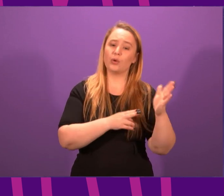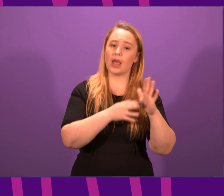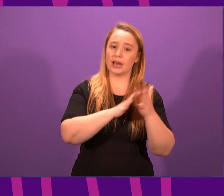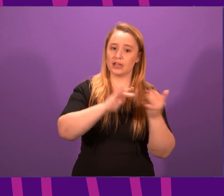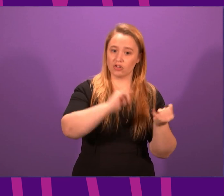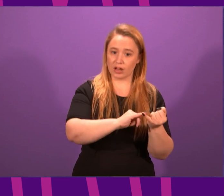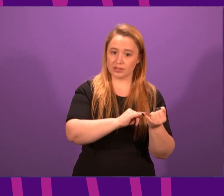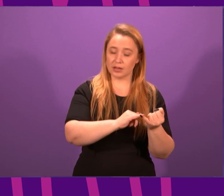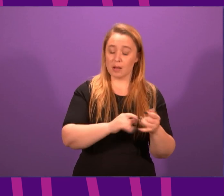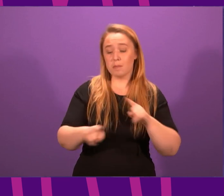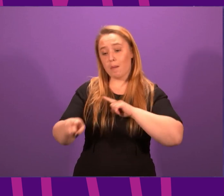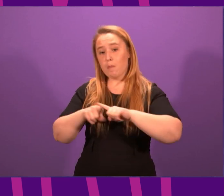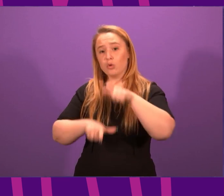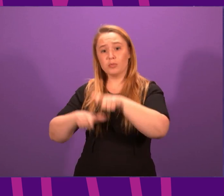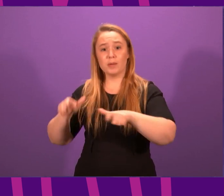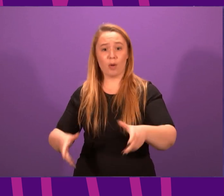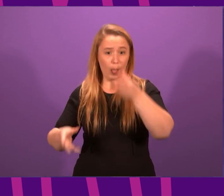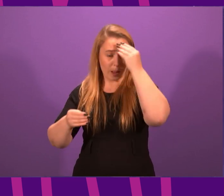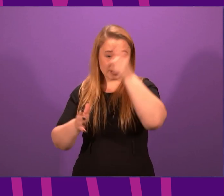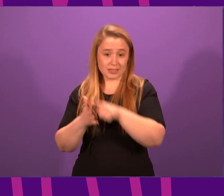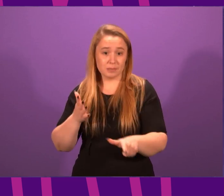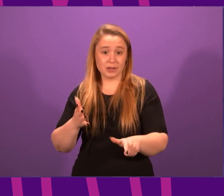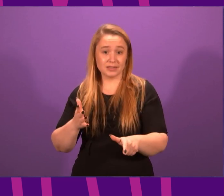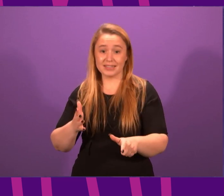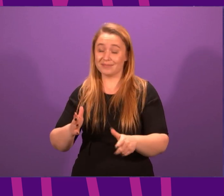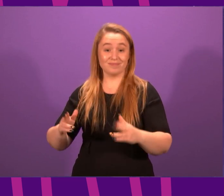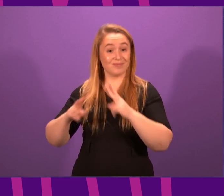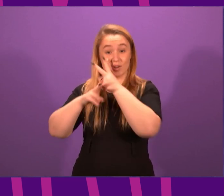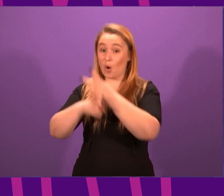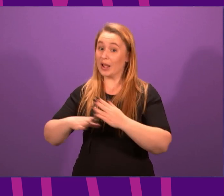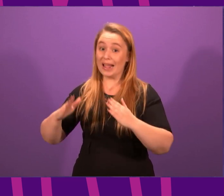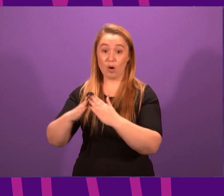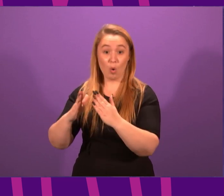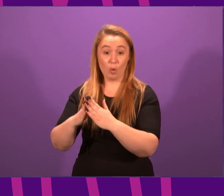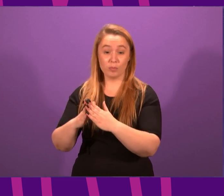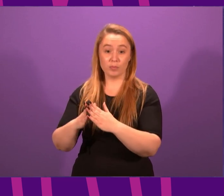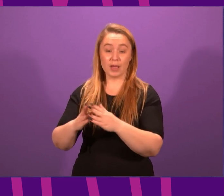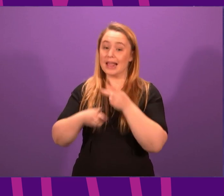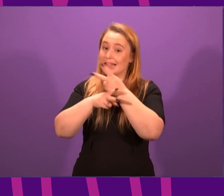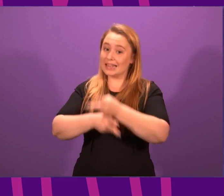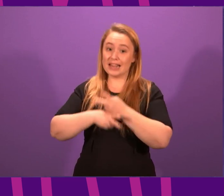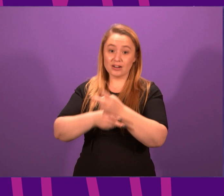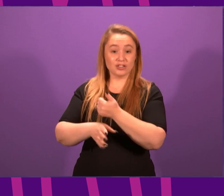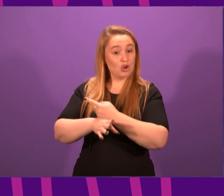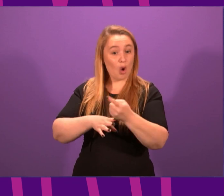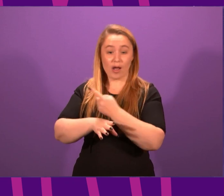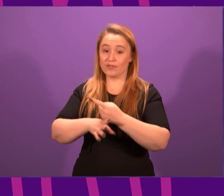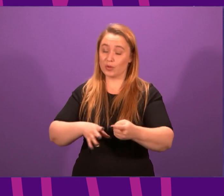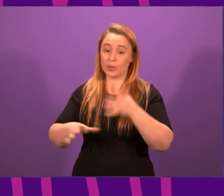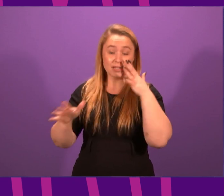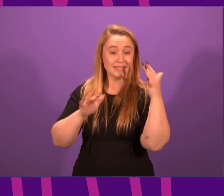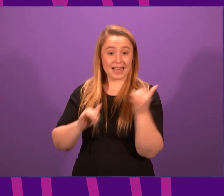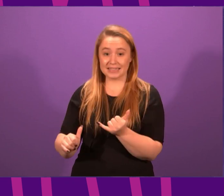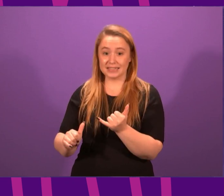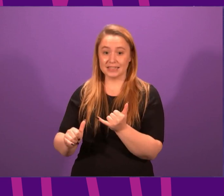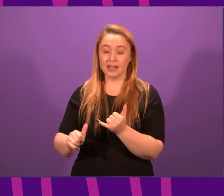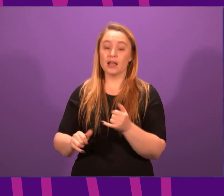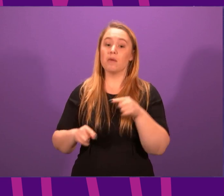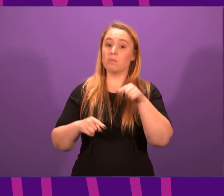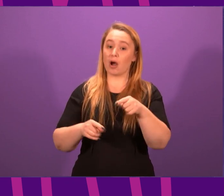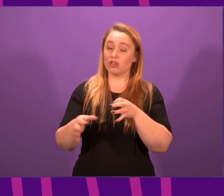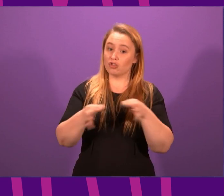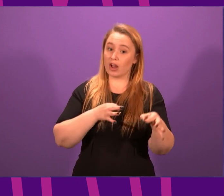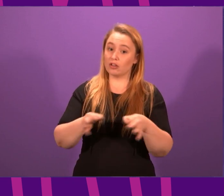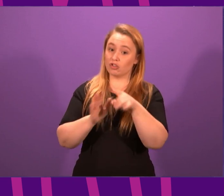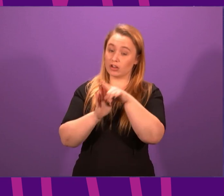disability don't live in care homes, and their carers are not tested weekly, even though the strategy document says that routine testing